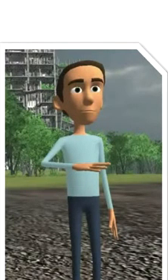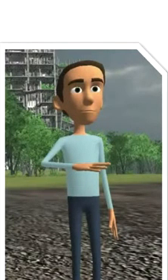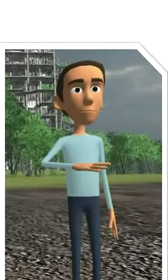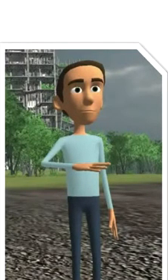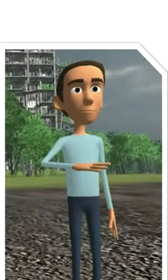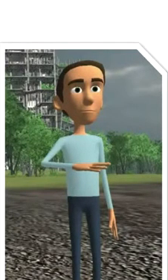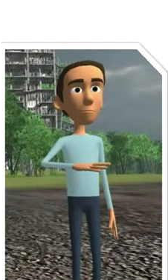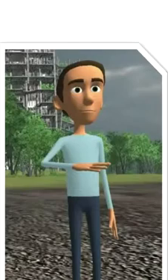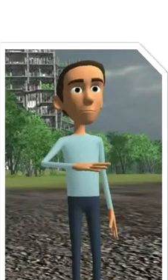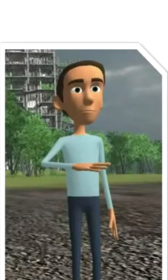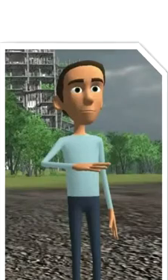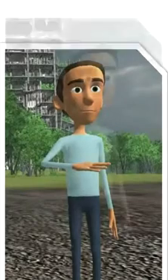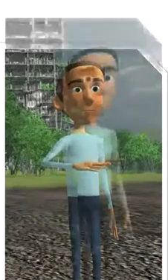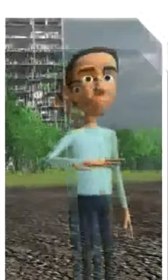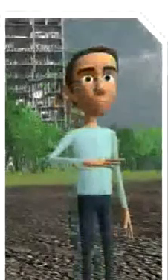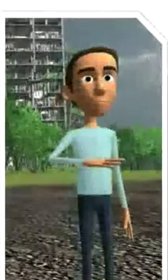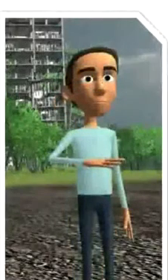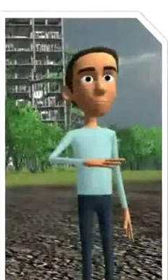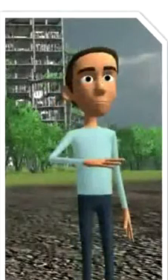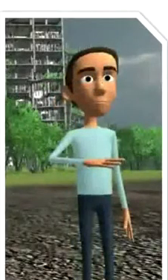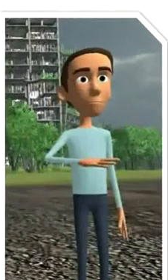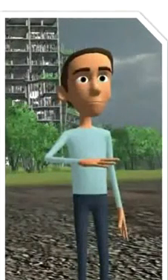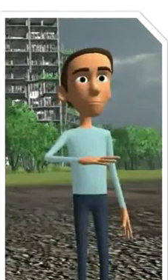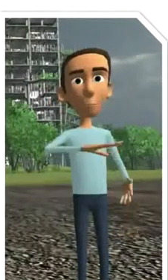this way it's easier to classify.